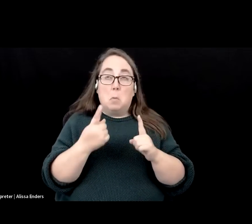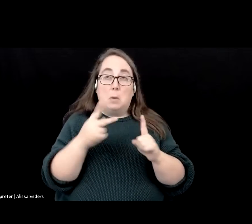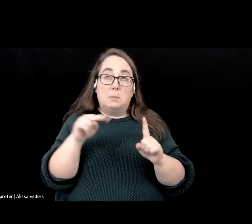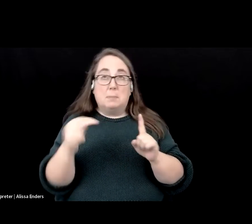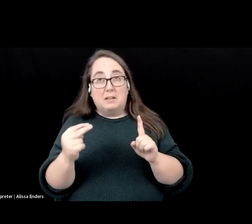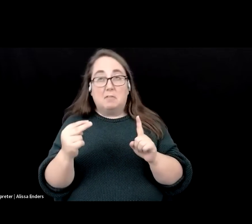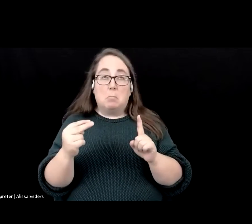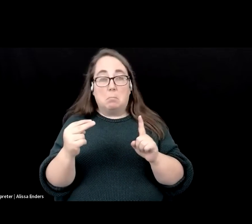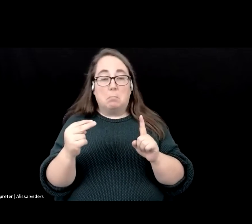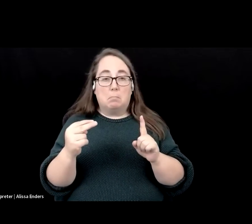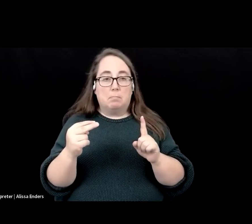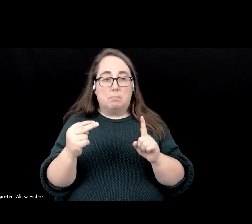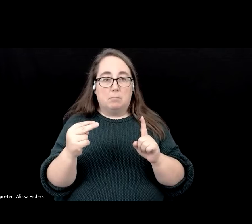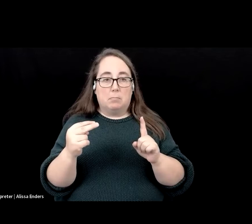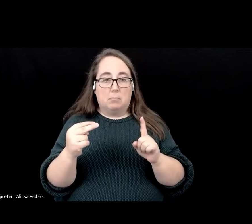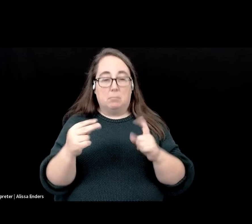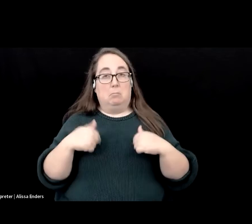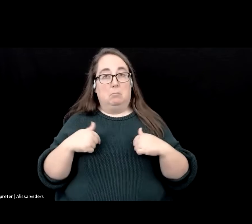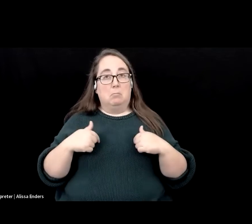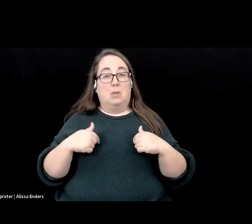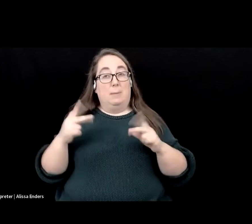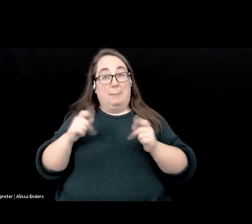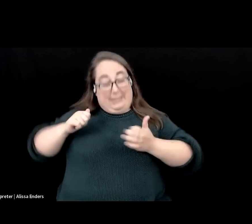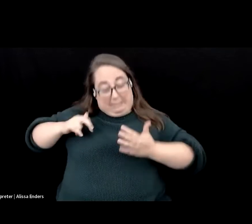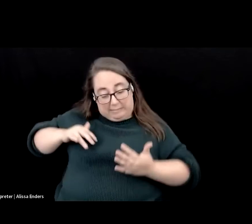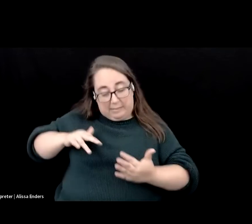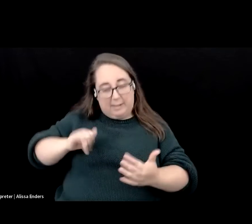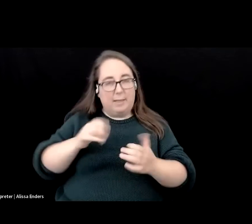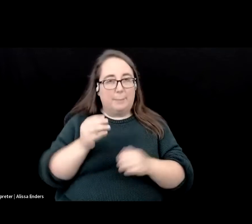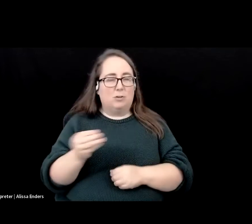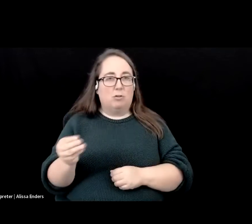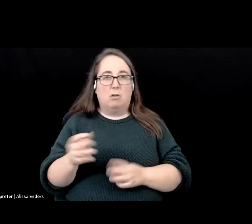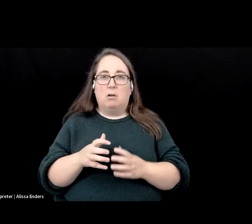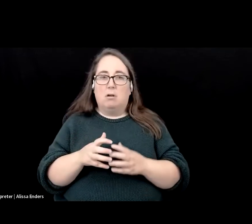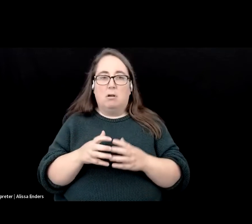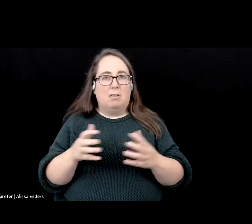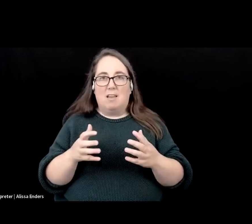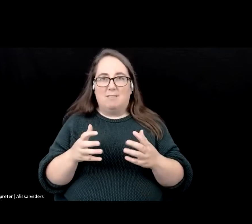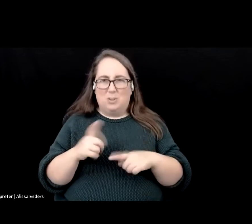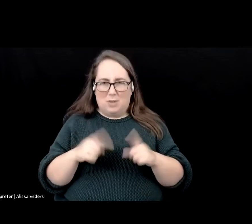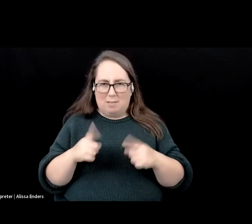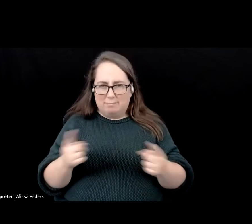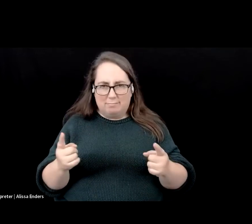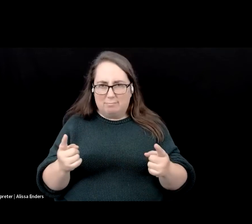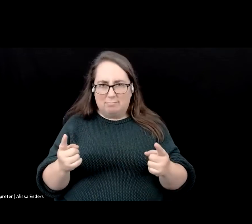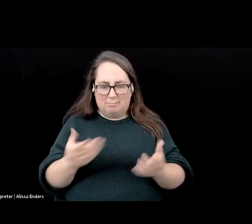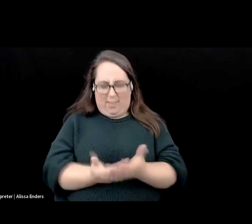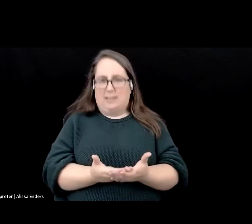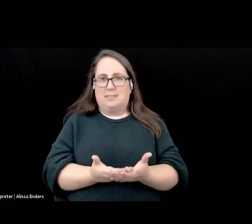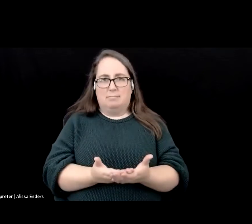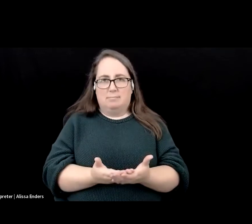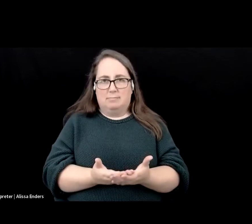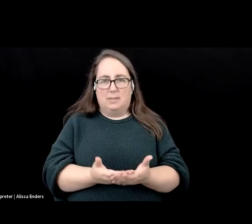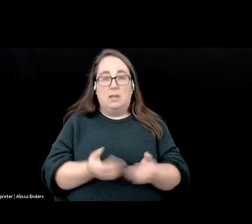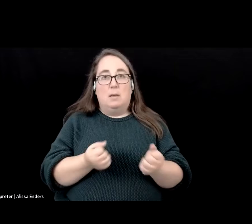and looking at it from the perspective of scholars who study this material, much of it is uncontroversial. Many of the